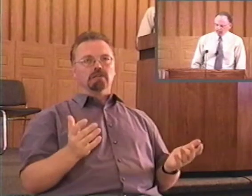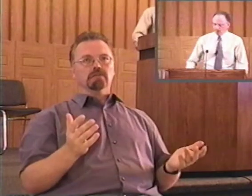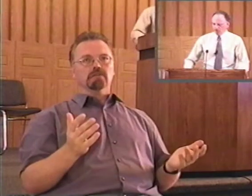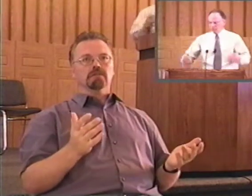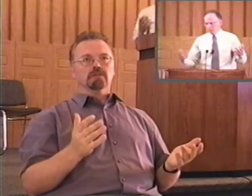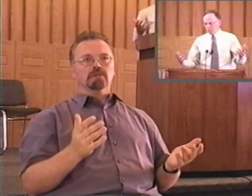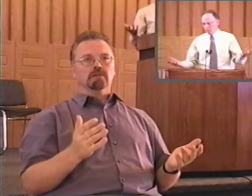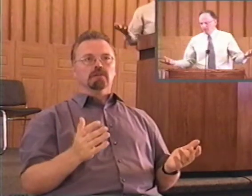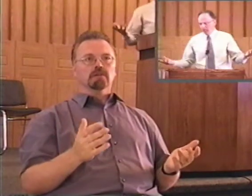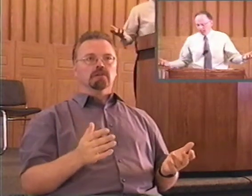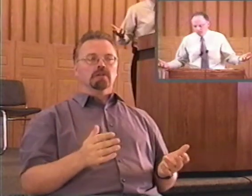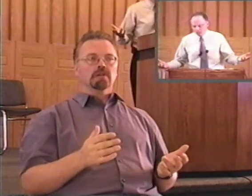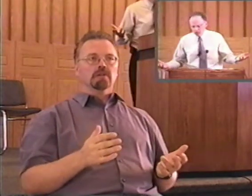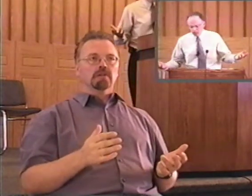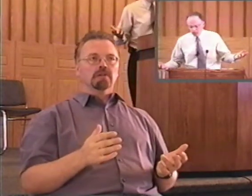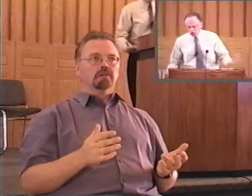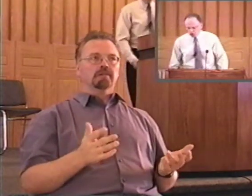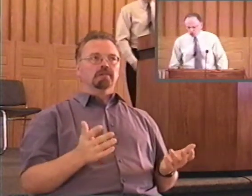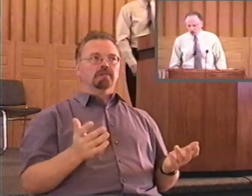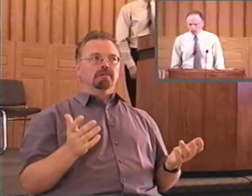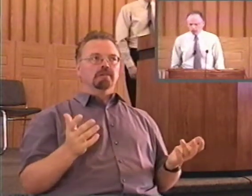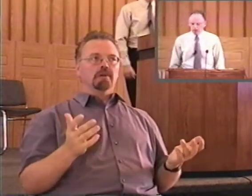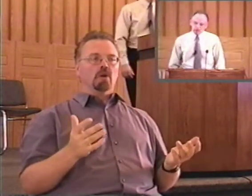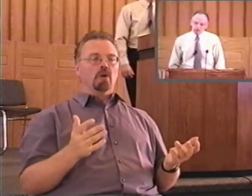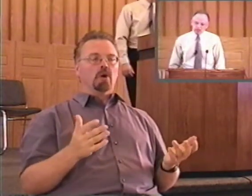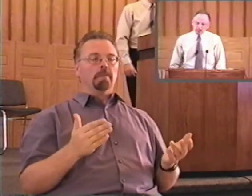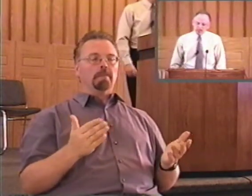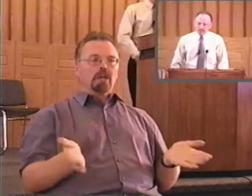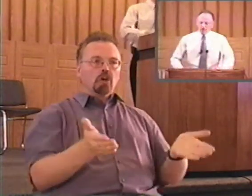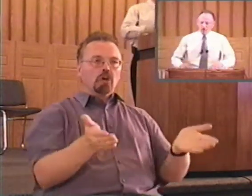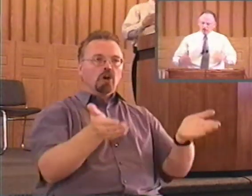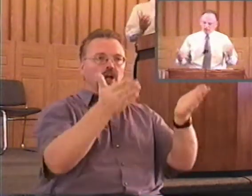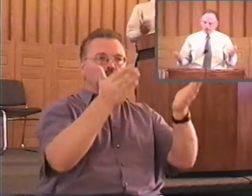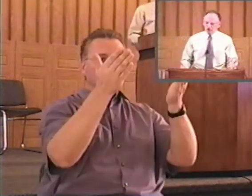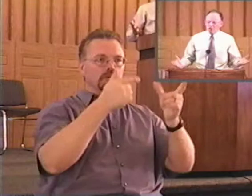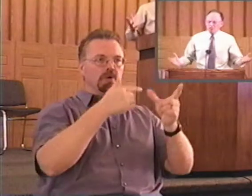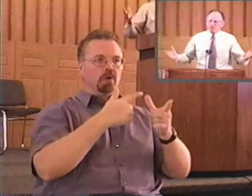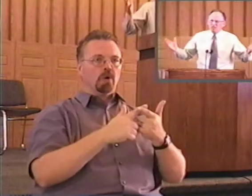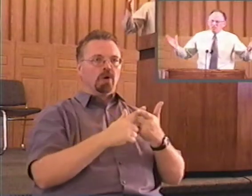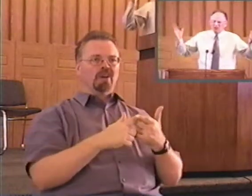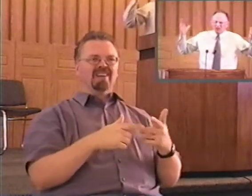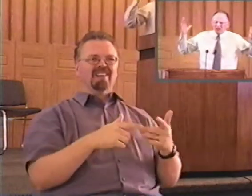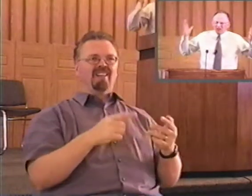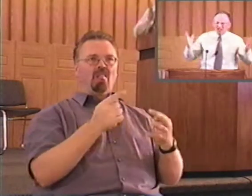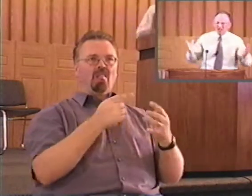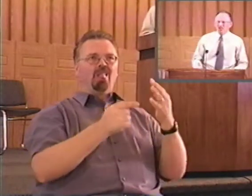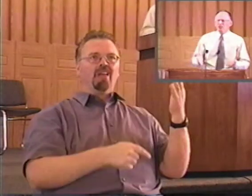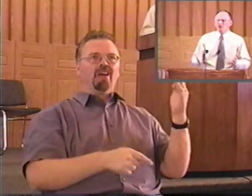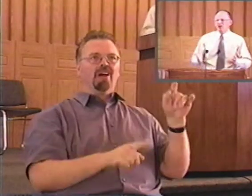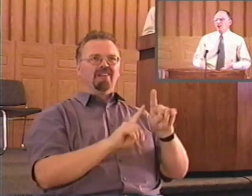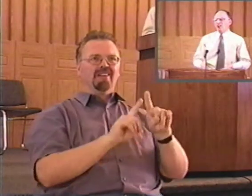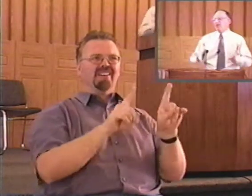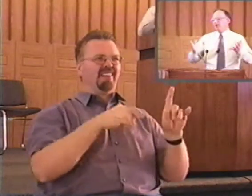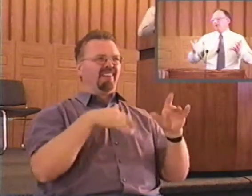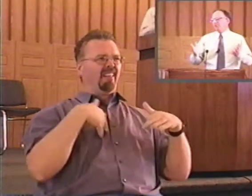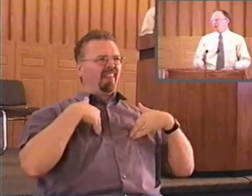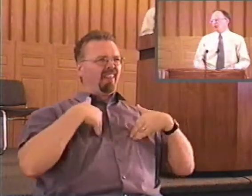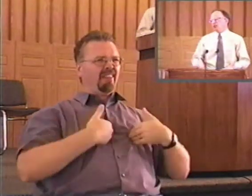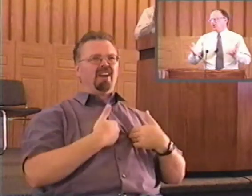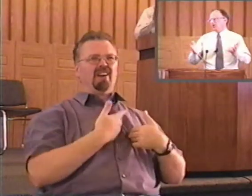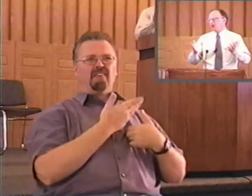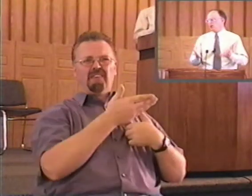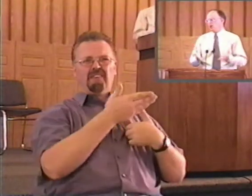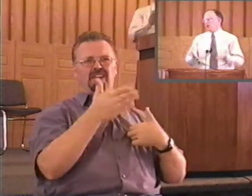fulfilled. And how I can be encouraged, and how I can go on. I'm so tired, God,